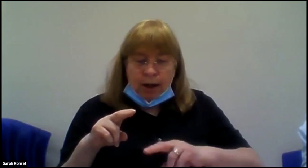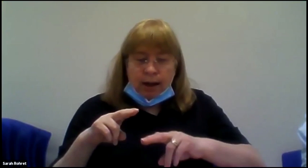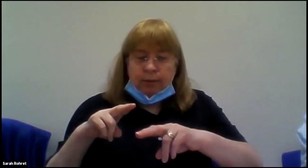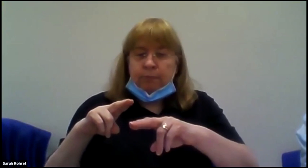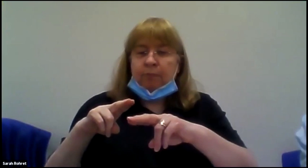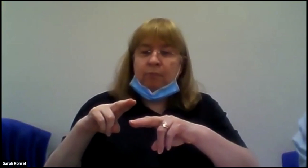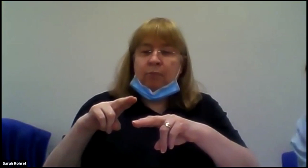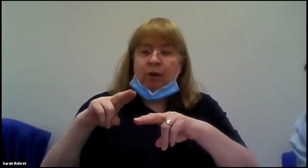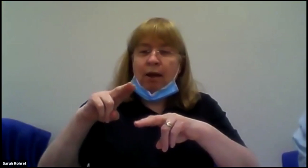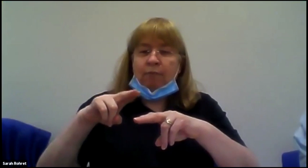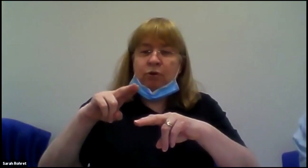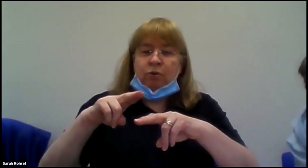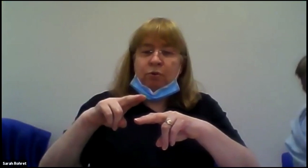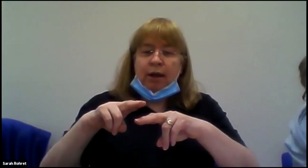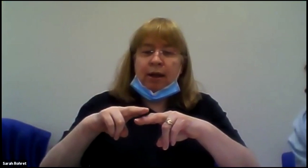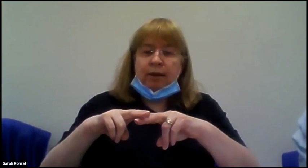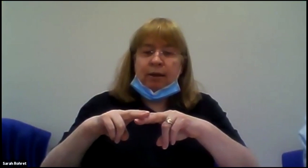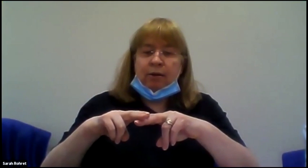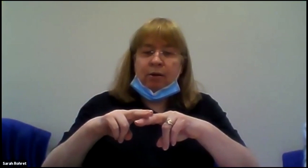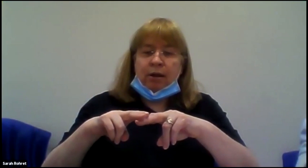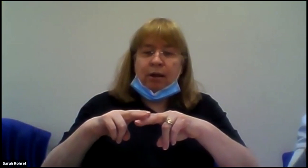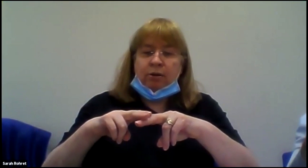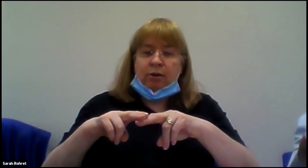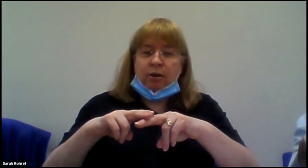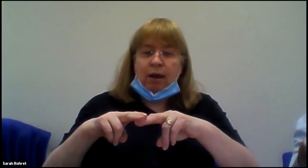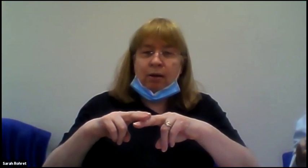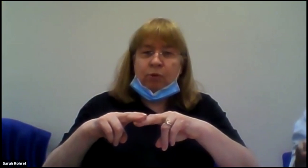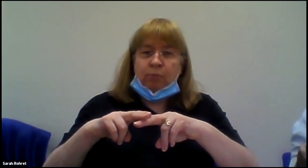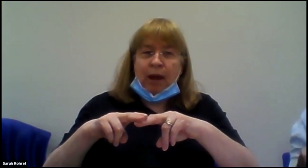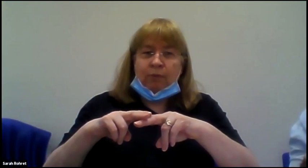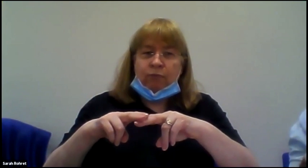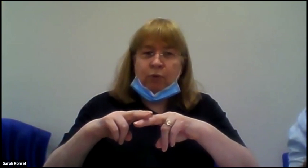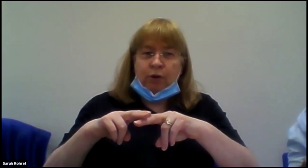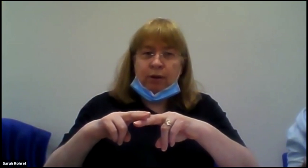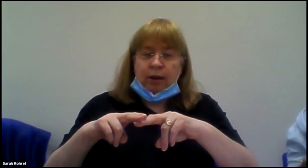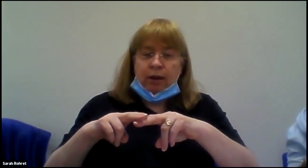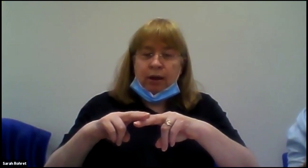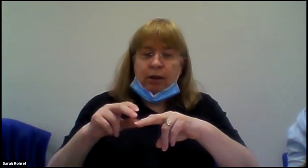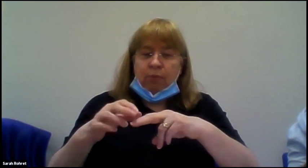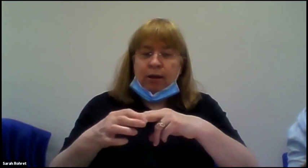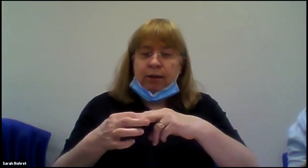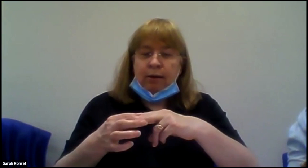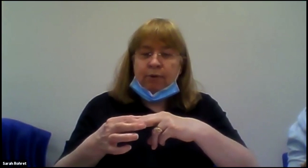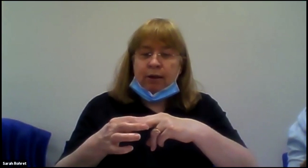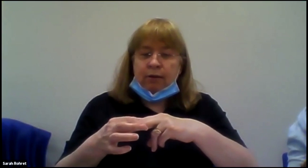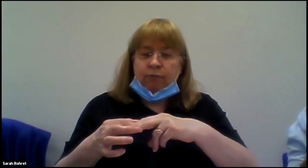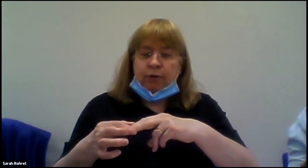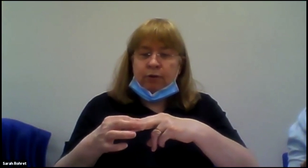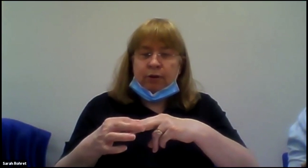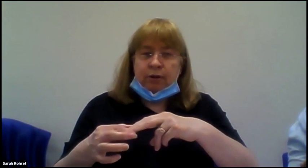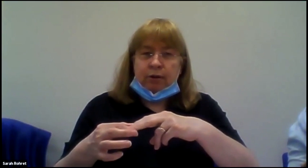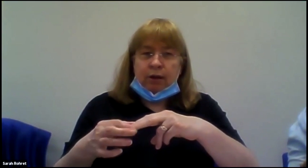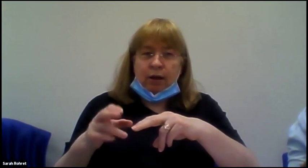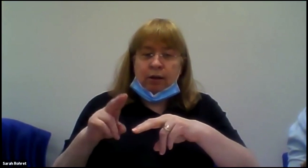Train, you have your 2 hands there and they just kind of move back and forth. You want to stay within the first